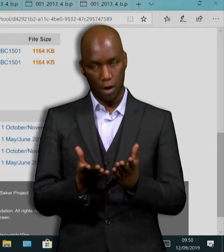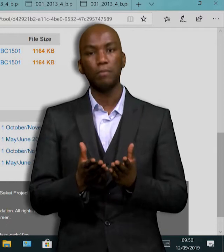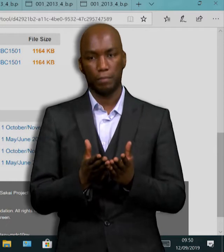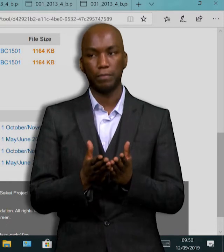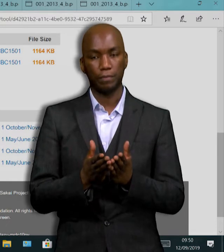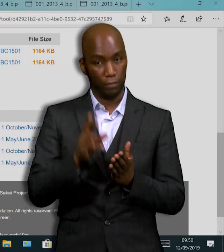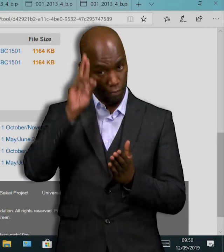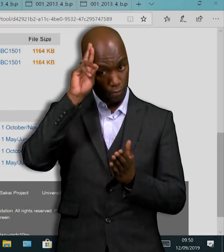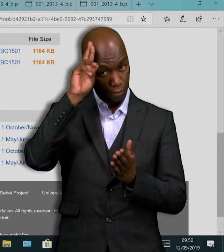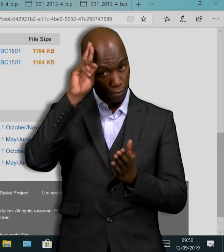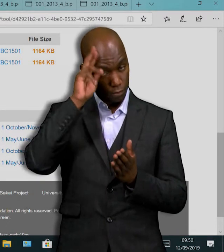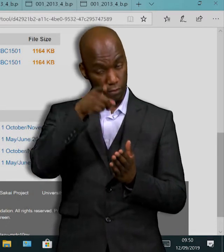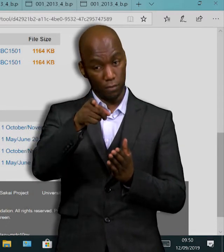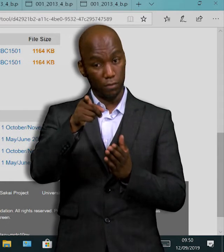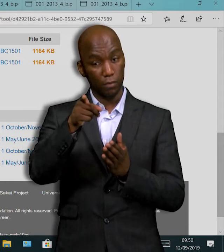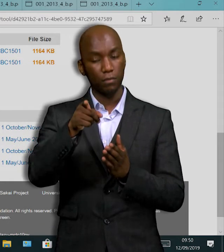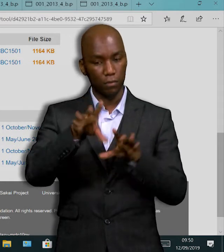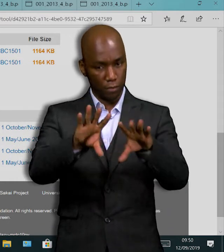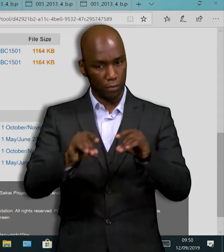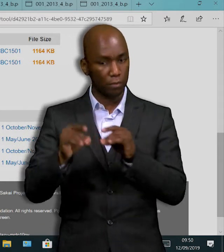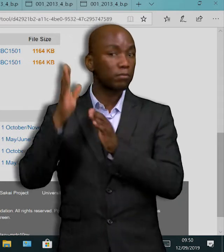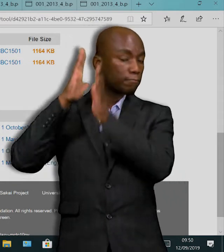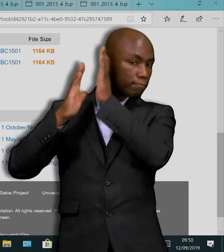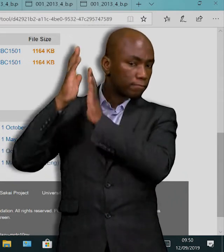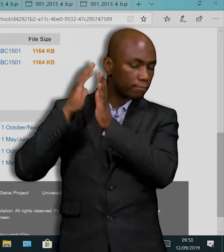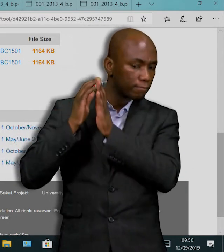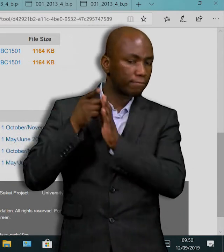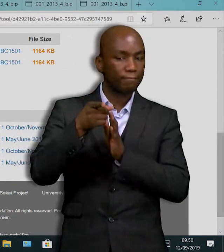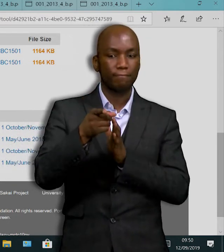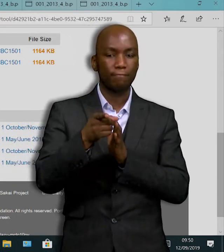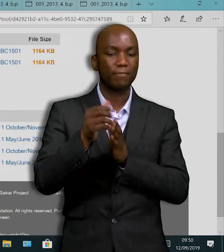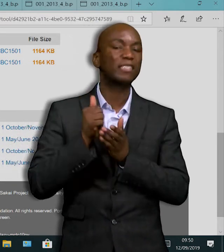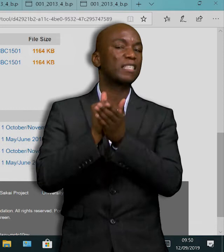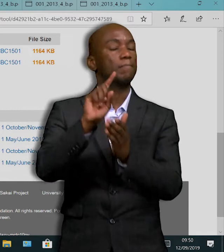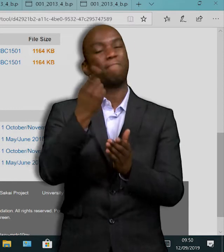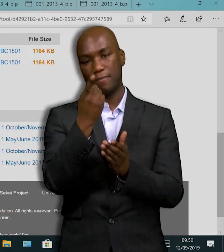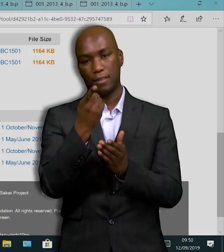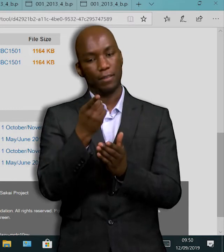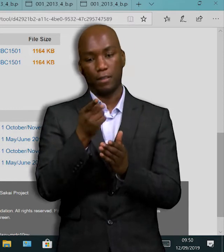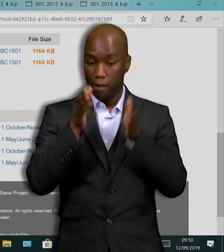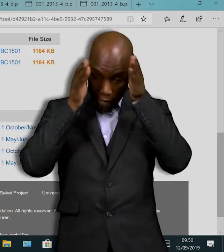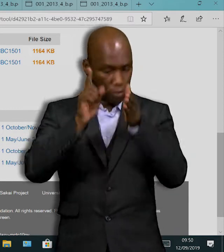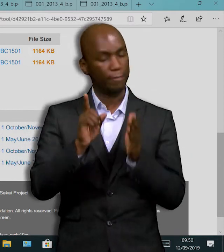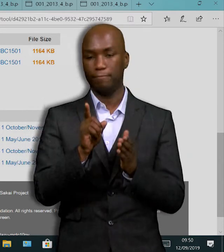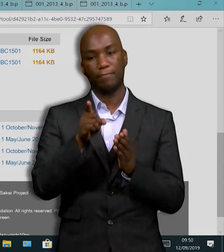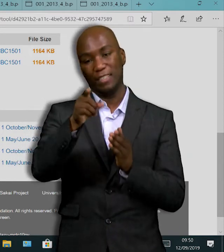Remember that we set different questions each semester, and we question you in different ways.